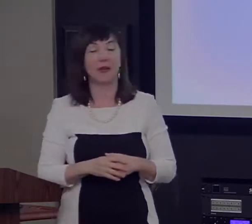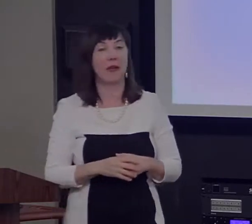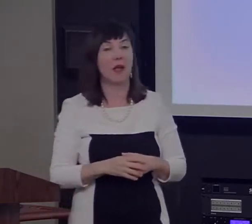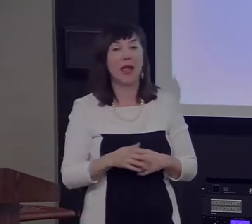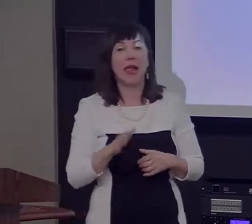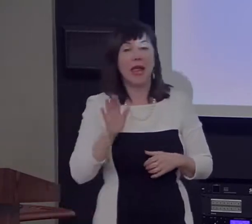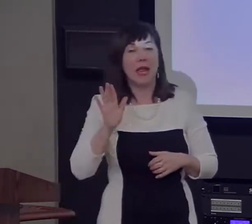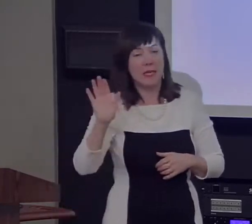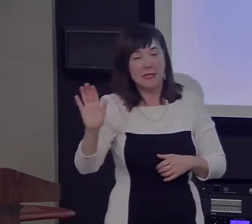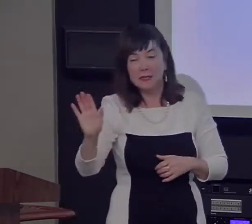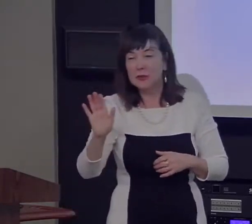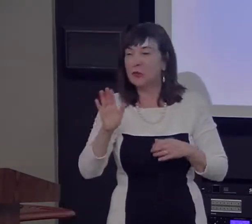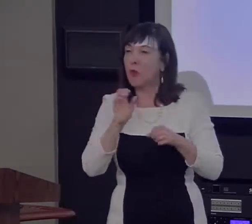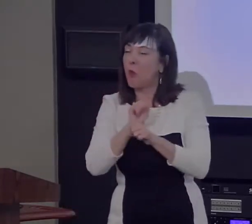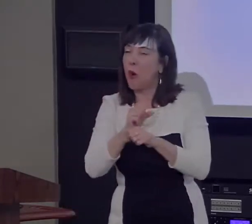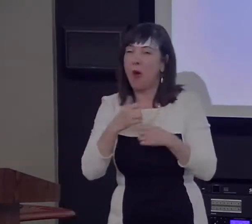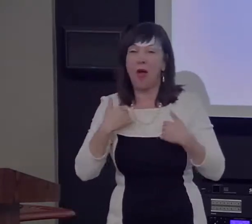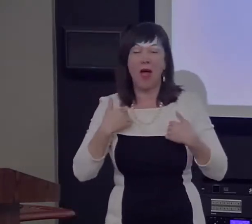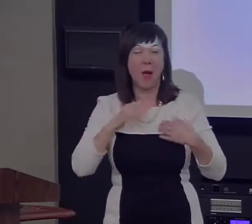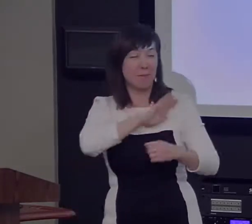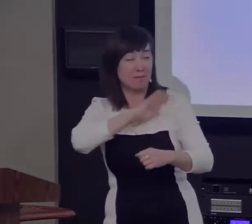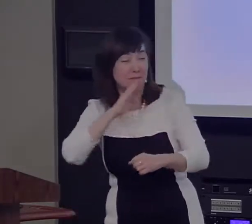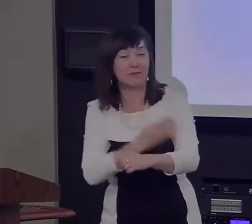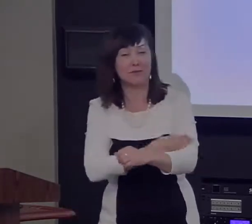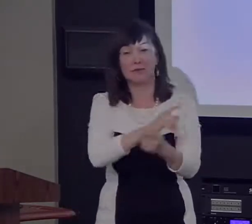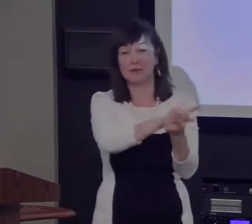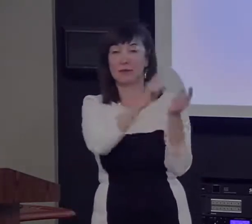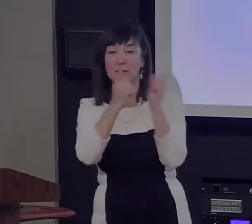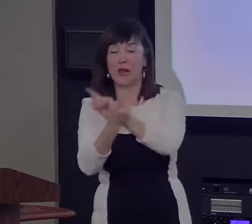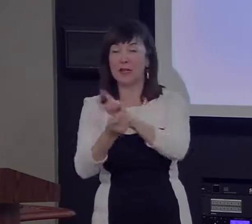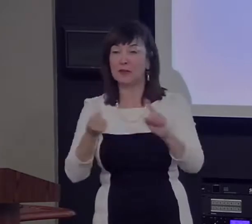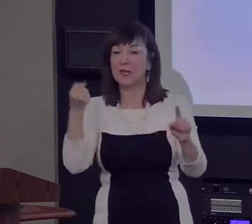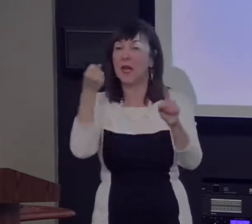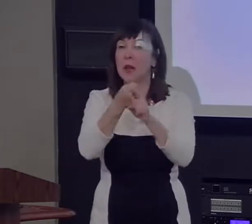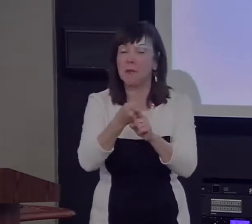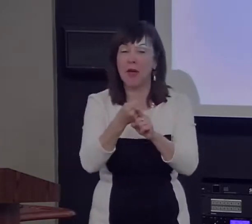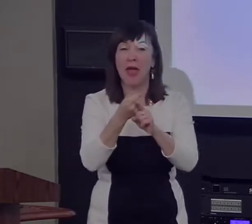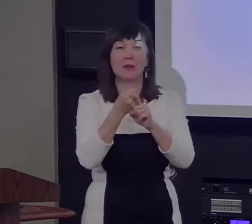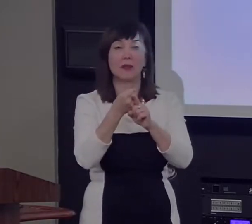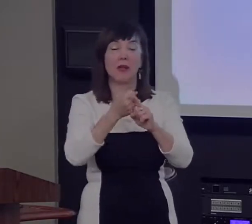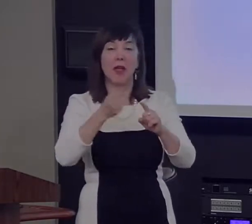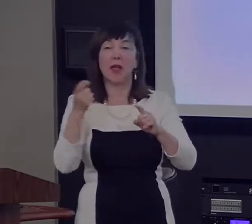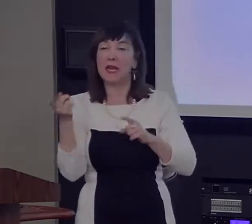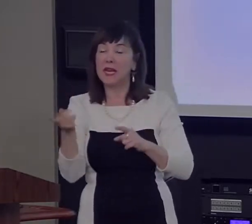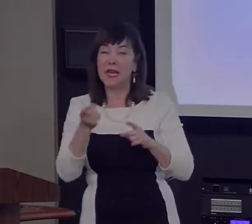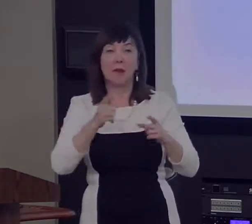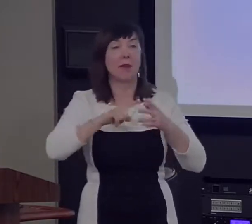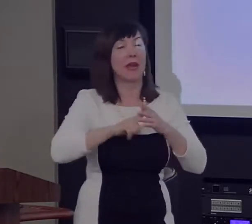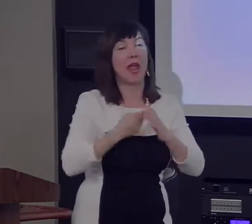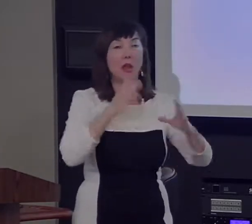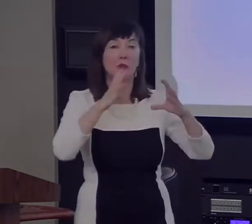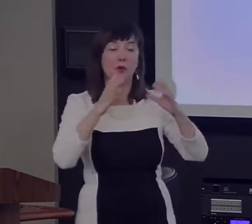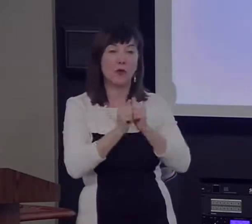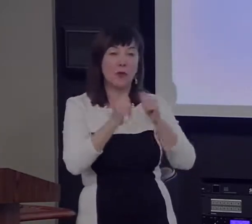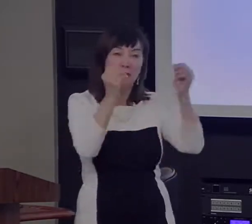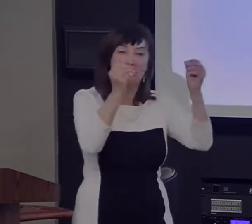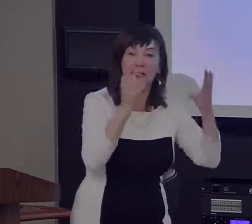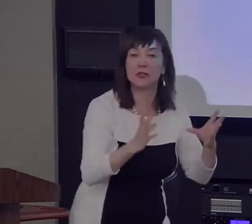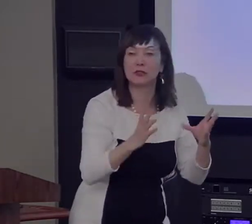concepts on track for math and numeracy. His work has powerful translational